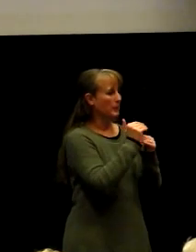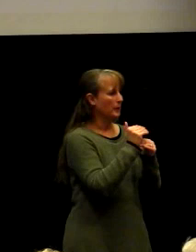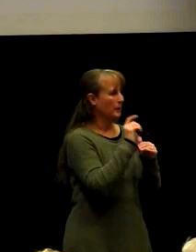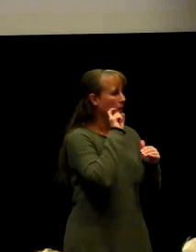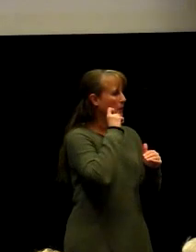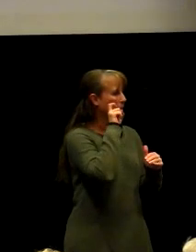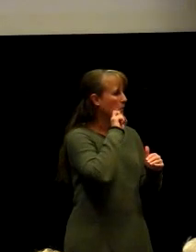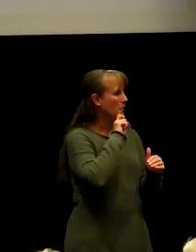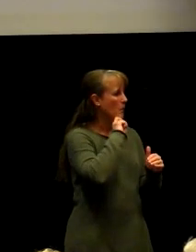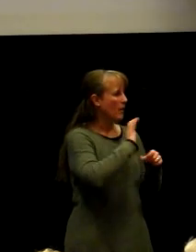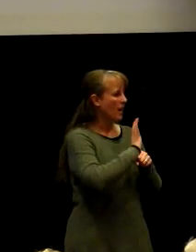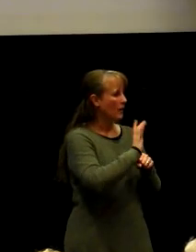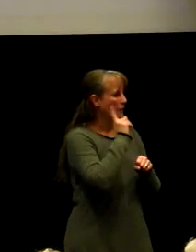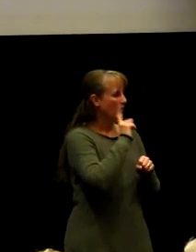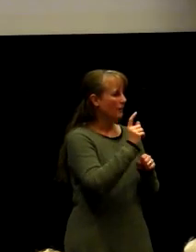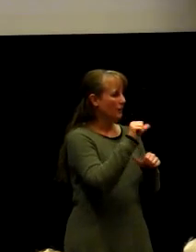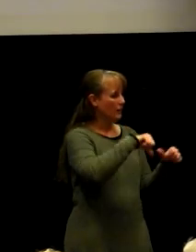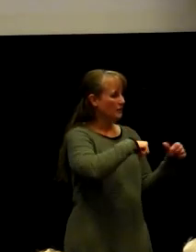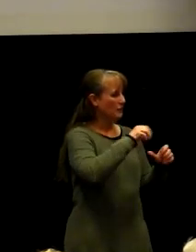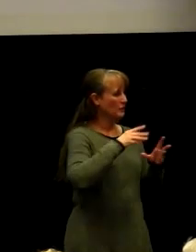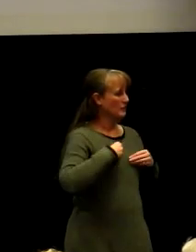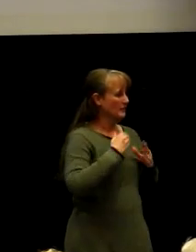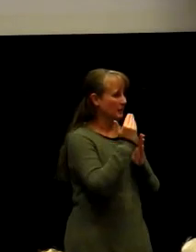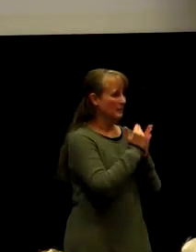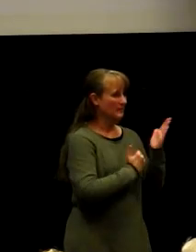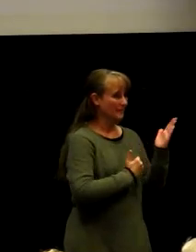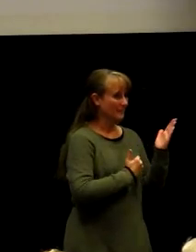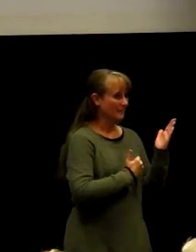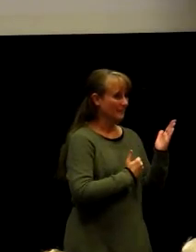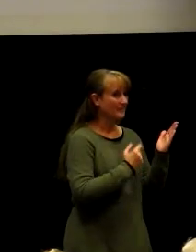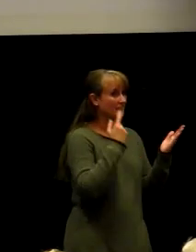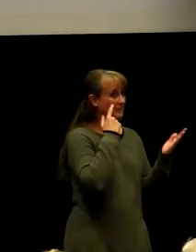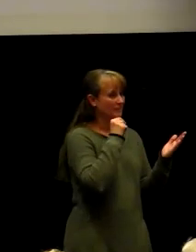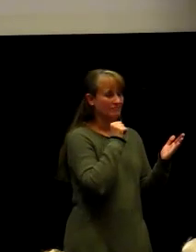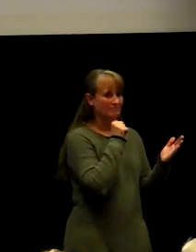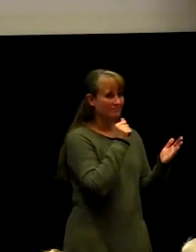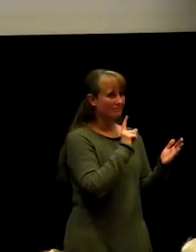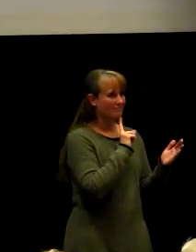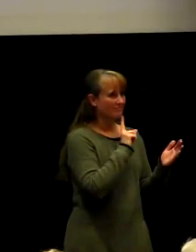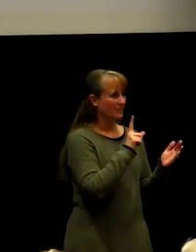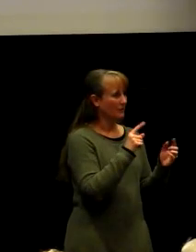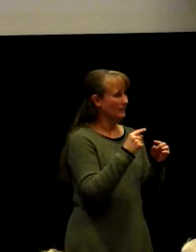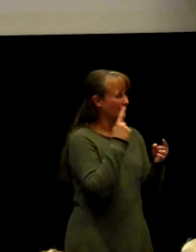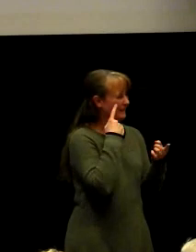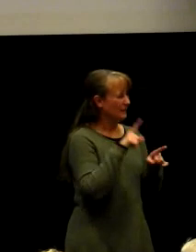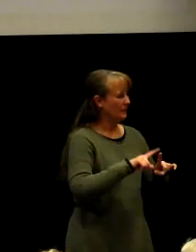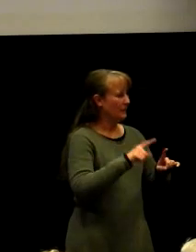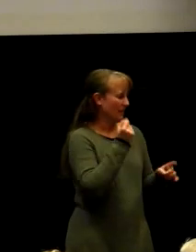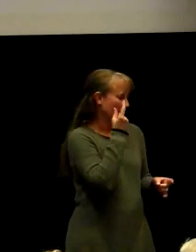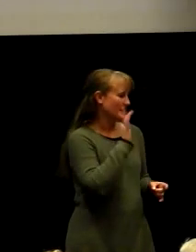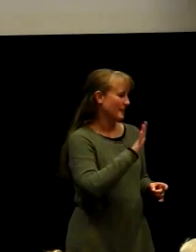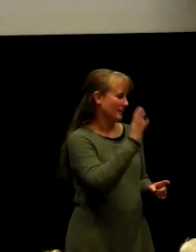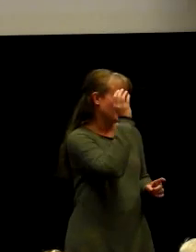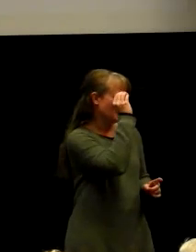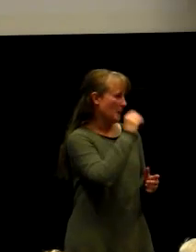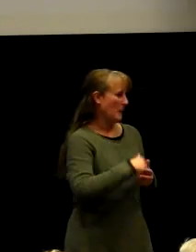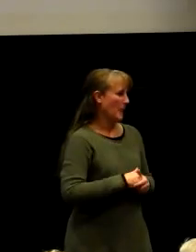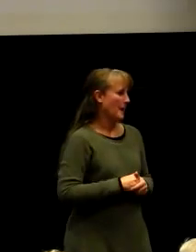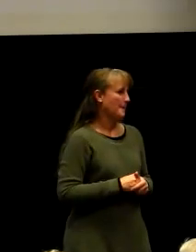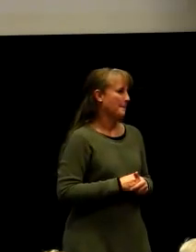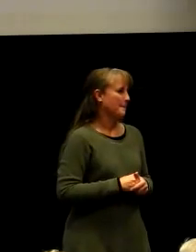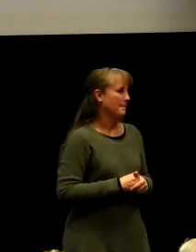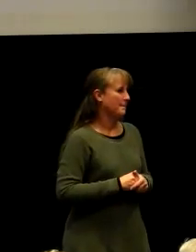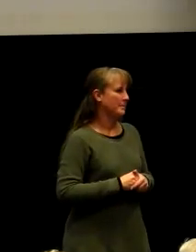social acceptability scale. I'm not sure I entirely agree with that, but I understand where he's coming from.